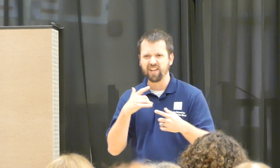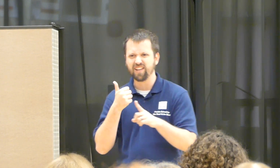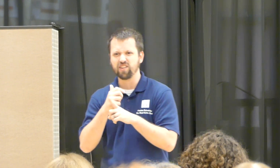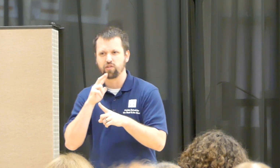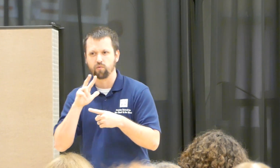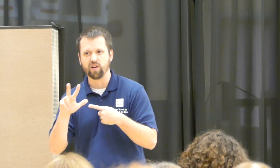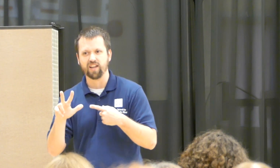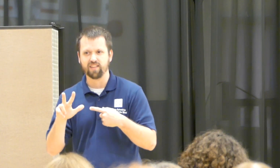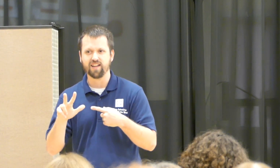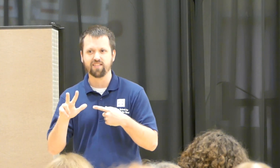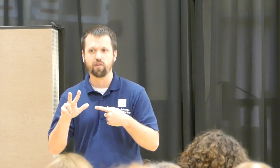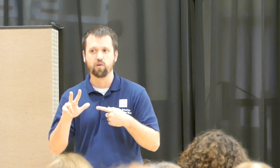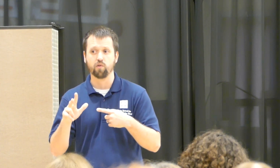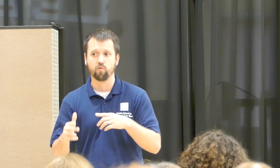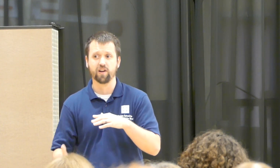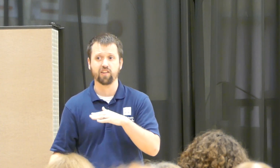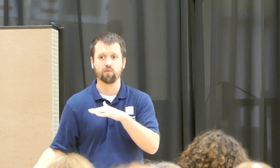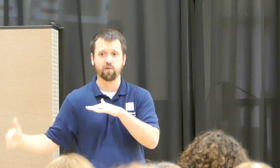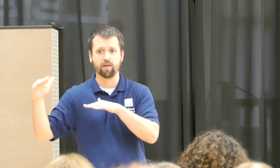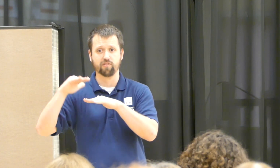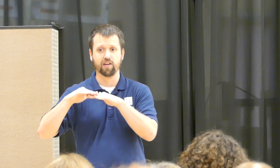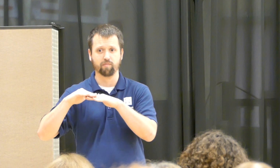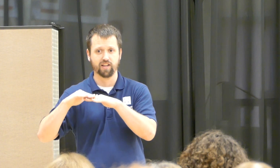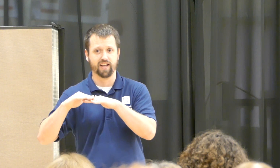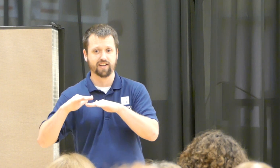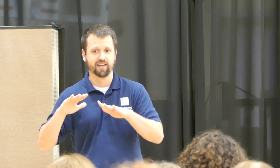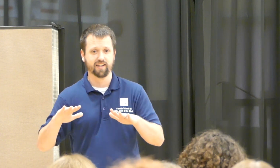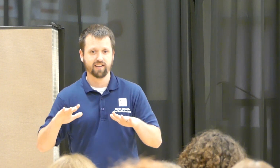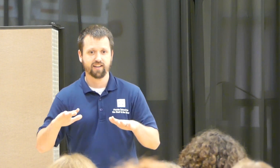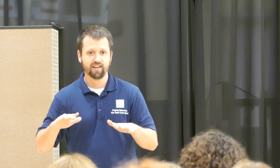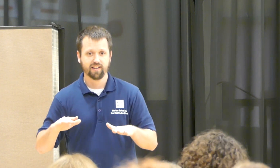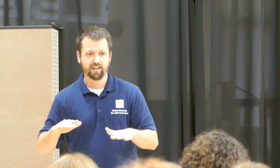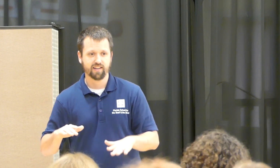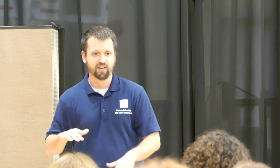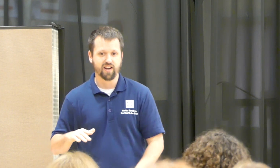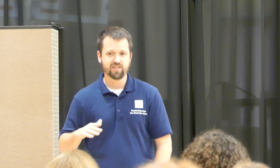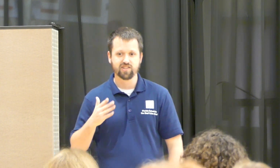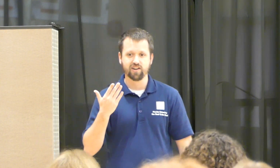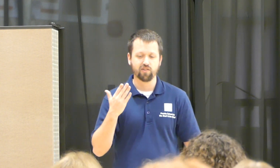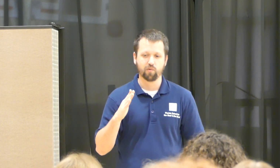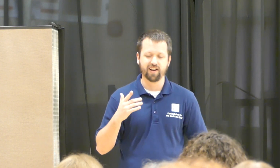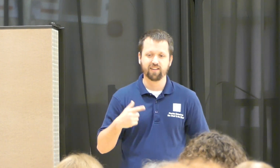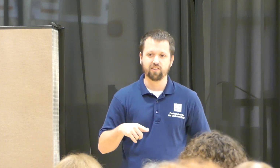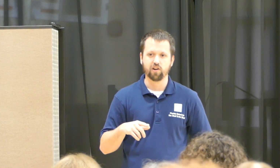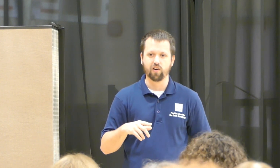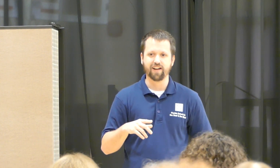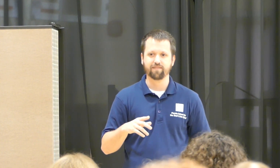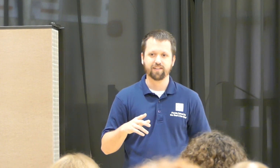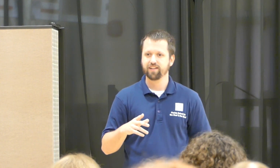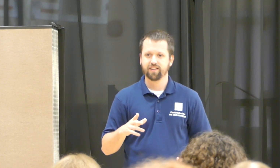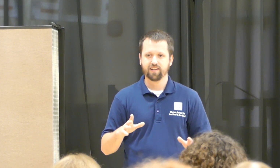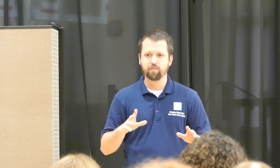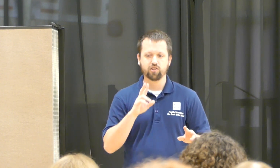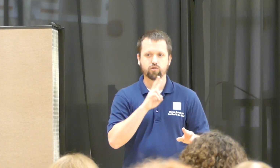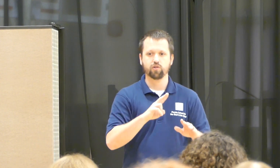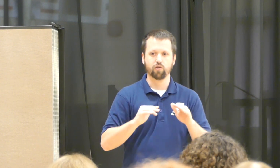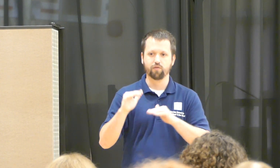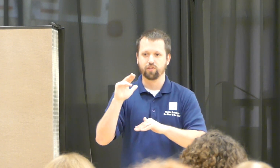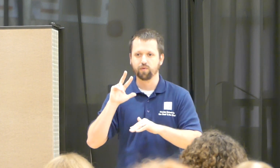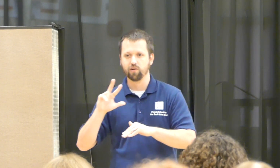get to 3, that's like when it really ramps up. Like, I don't know what it, maybe a 2-year-old or a